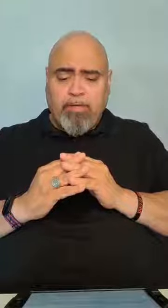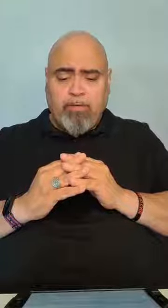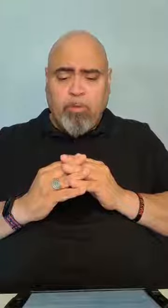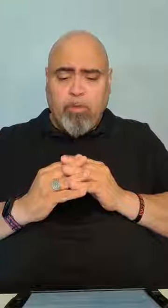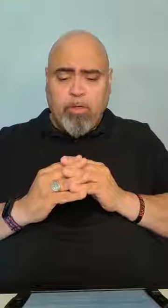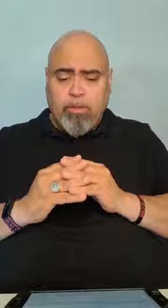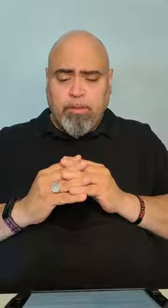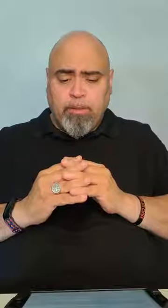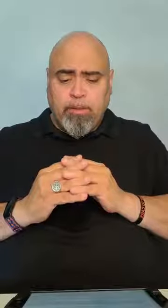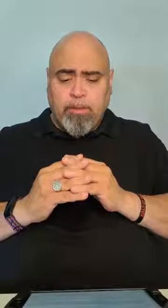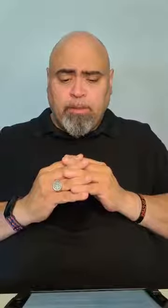of the world.'